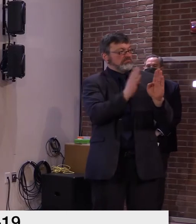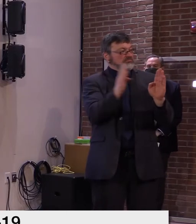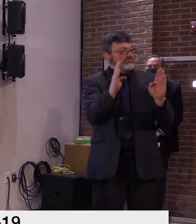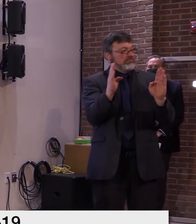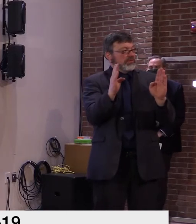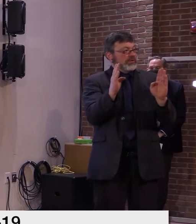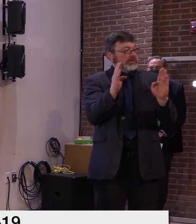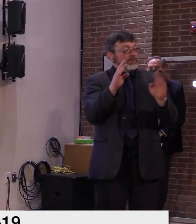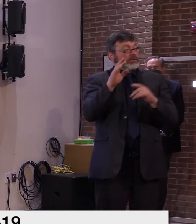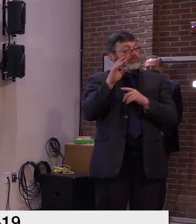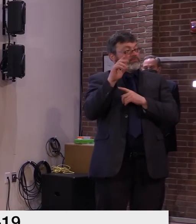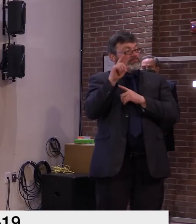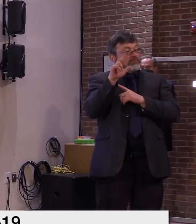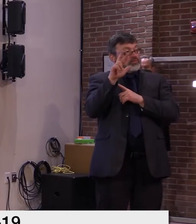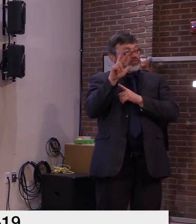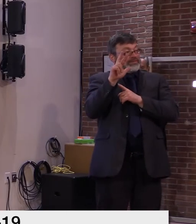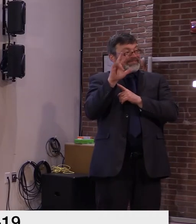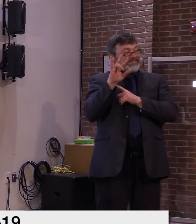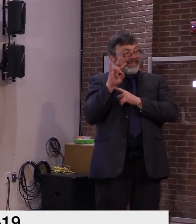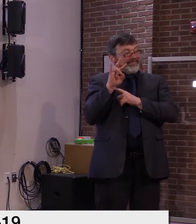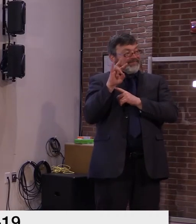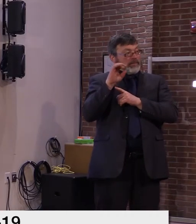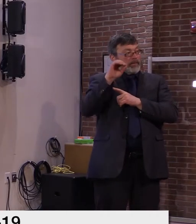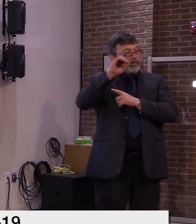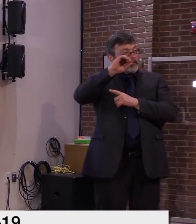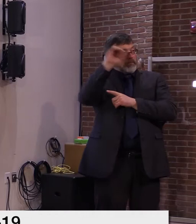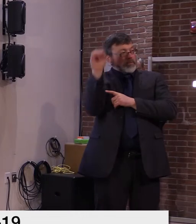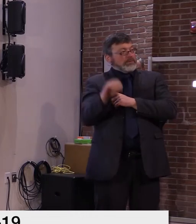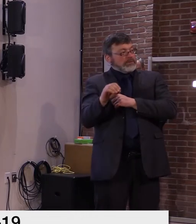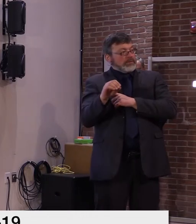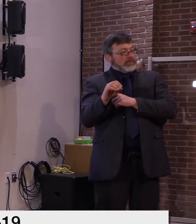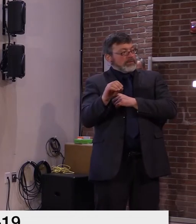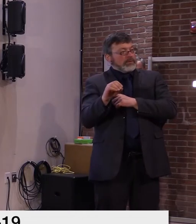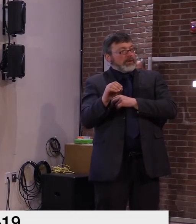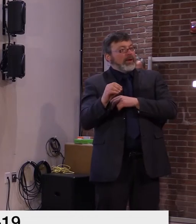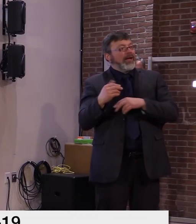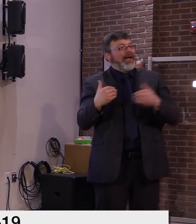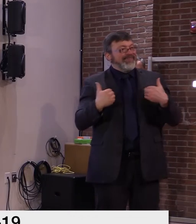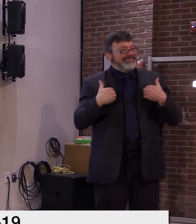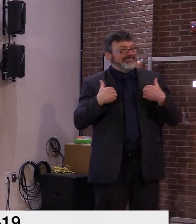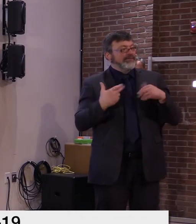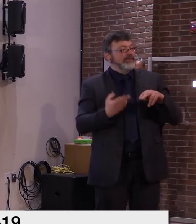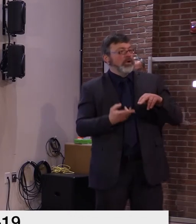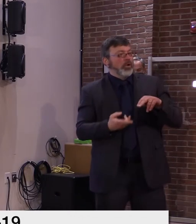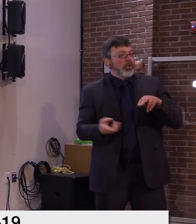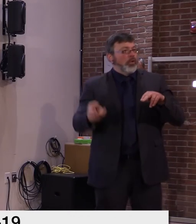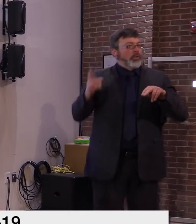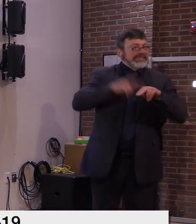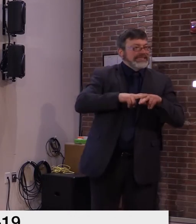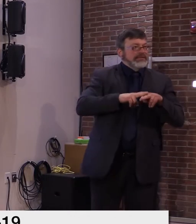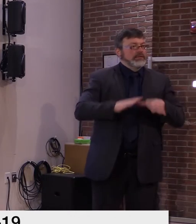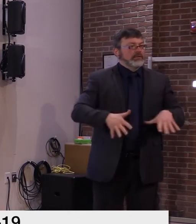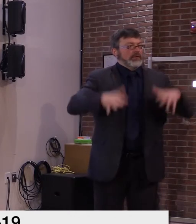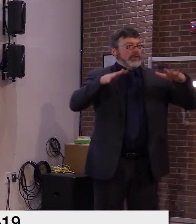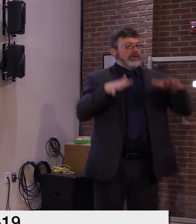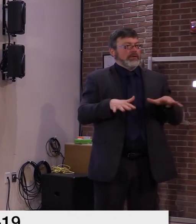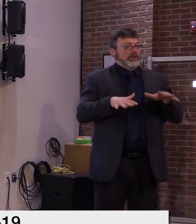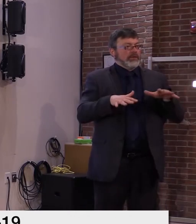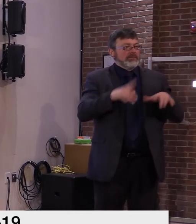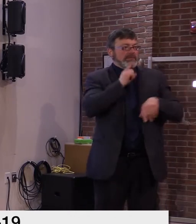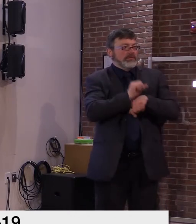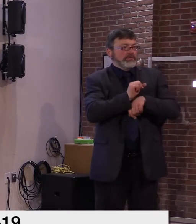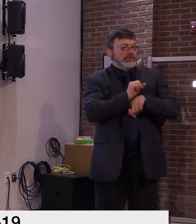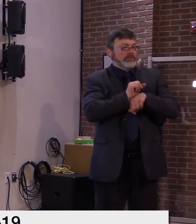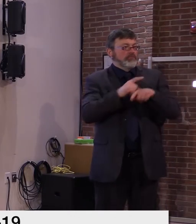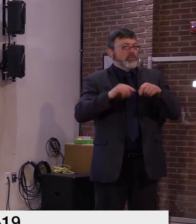Over 45% of high schoolers say that COVID has made their mental health worse. And when you dig further into the data, they are concerned not only about their